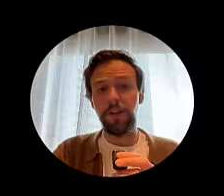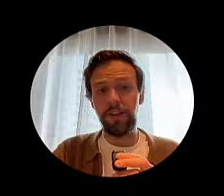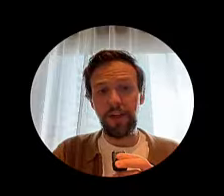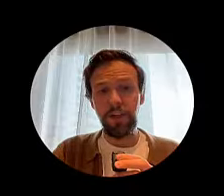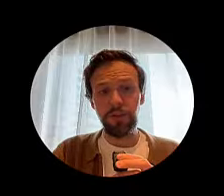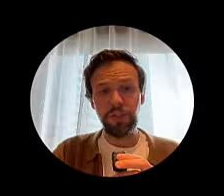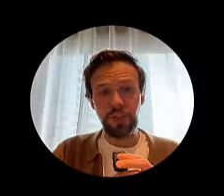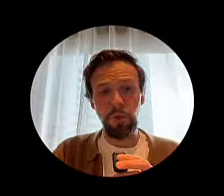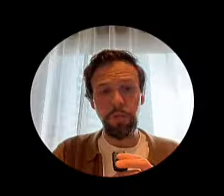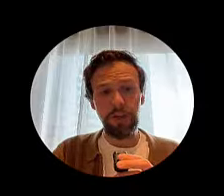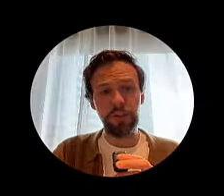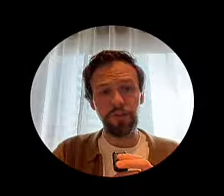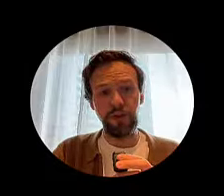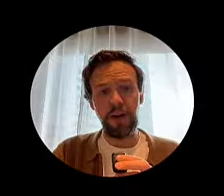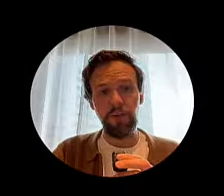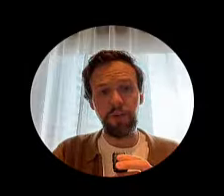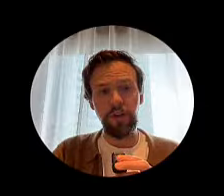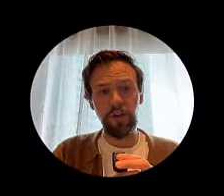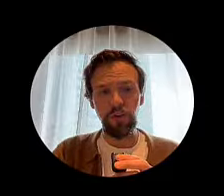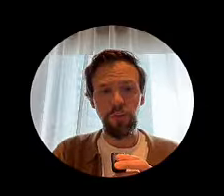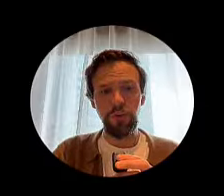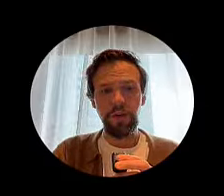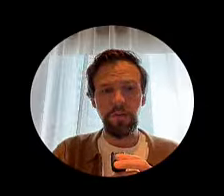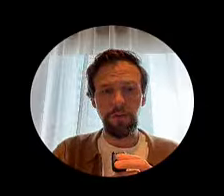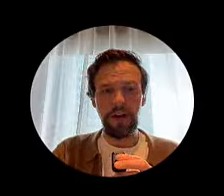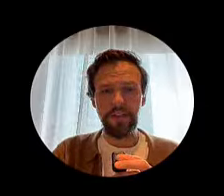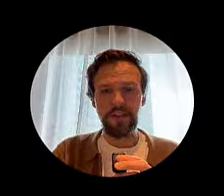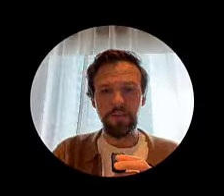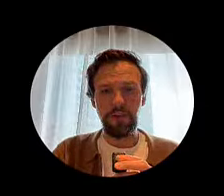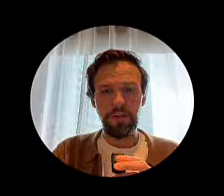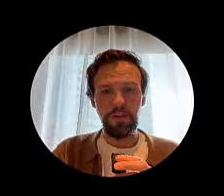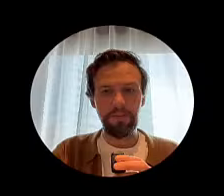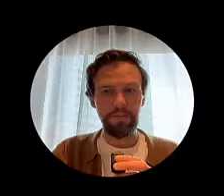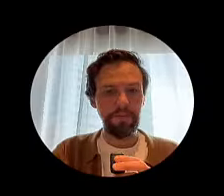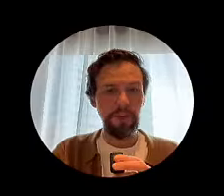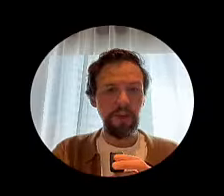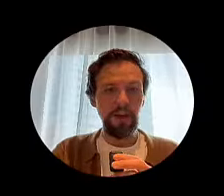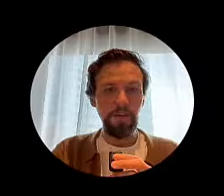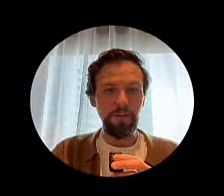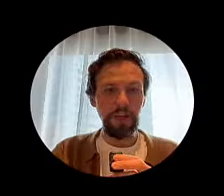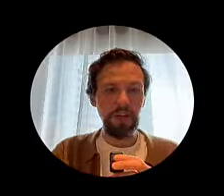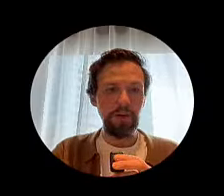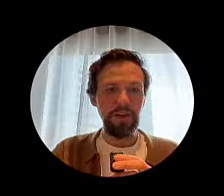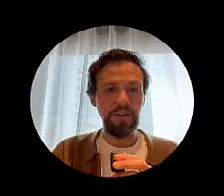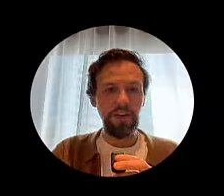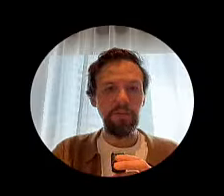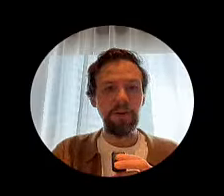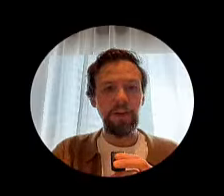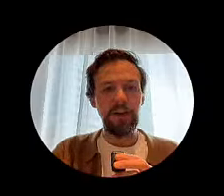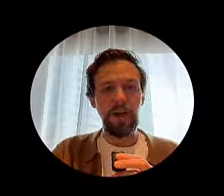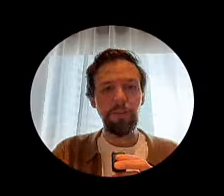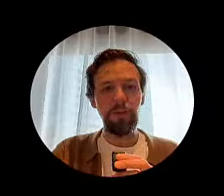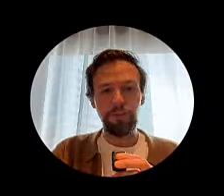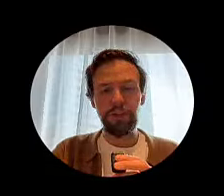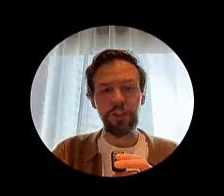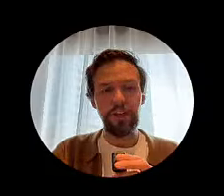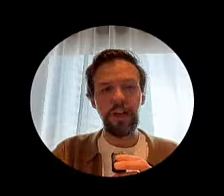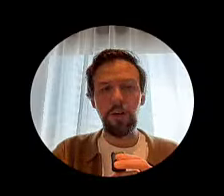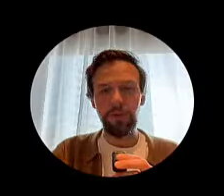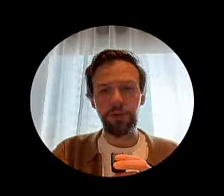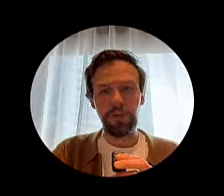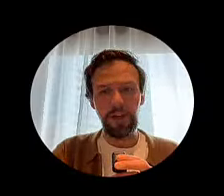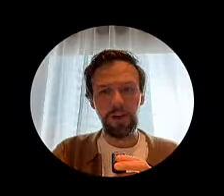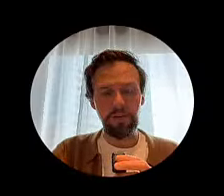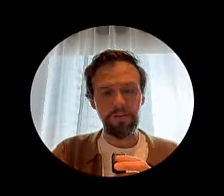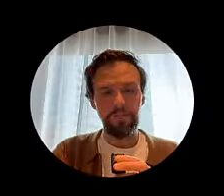said, "Thank you so much for everything you do for accessibility. Me and my team at Apple appreciate